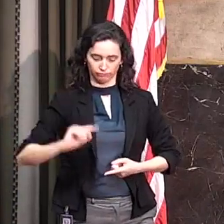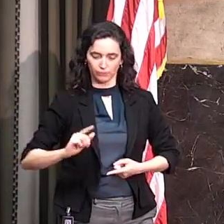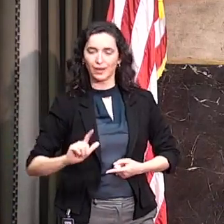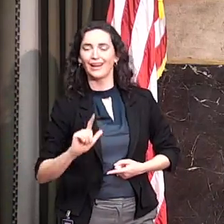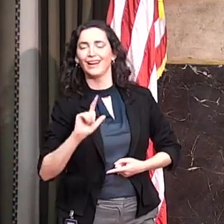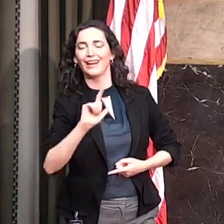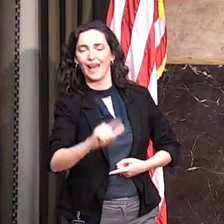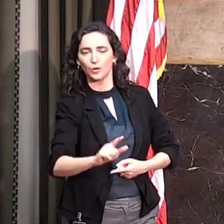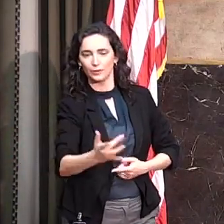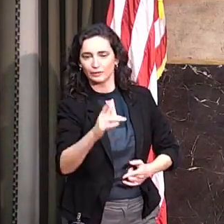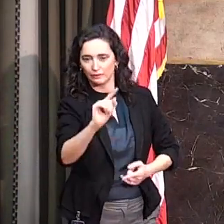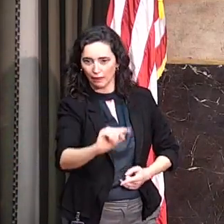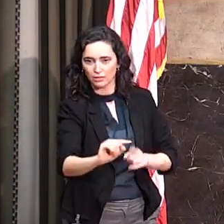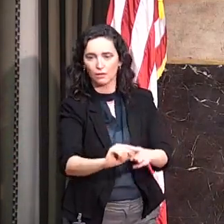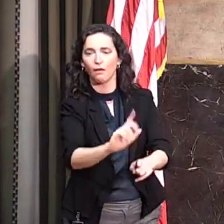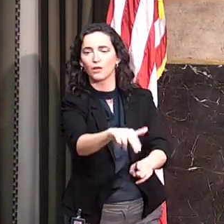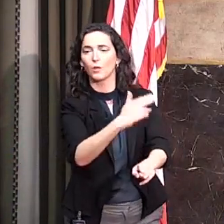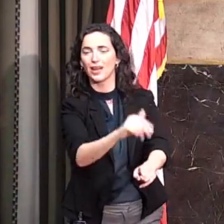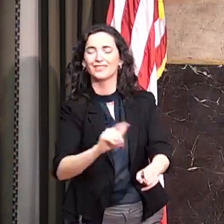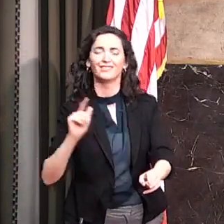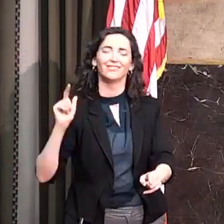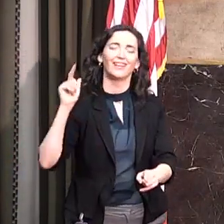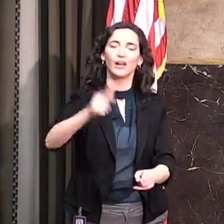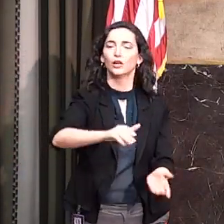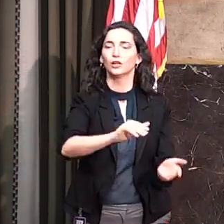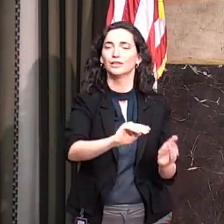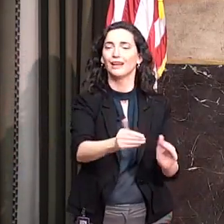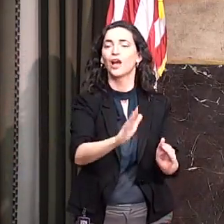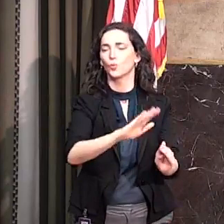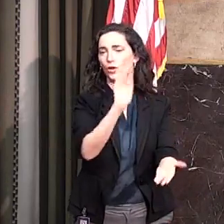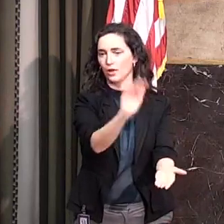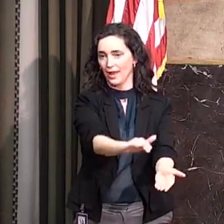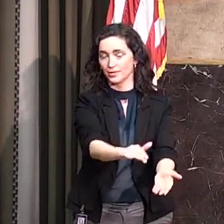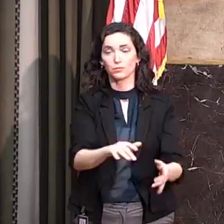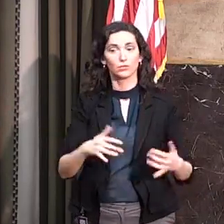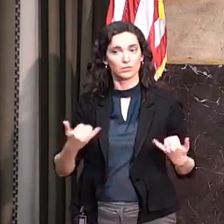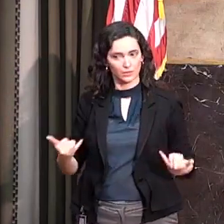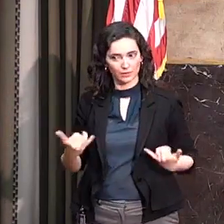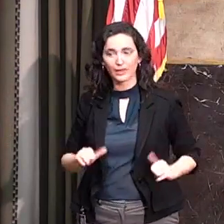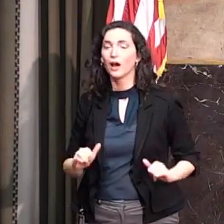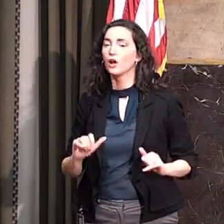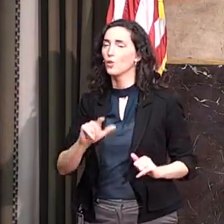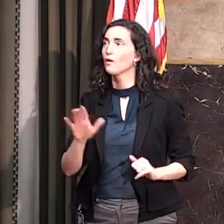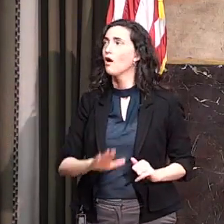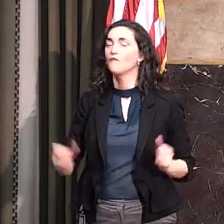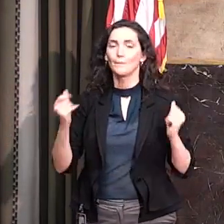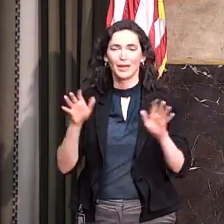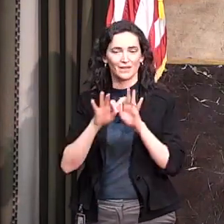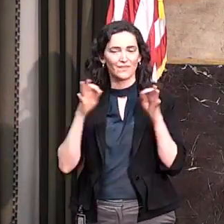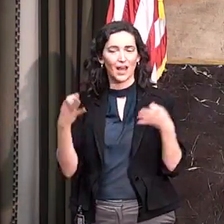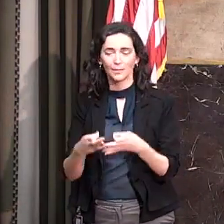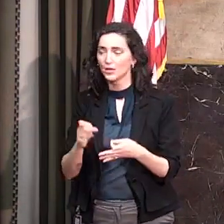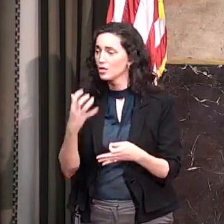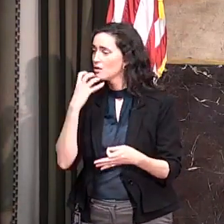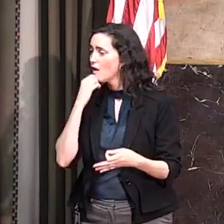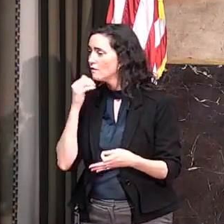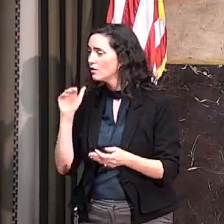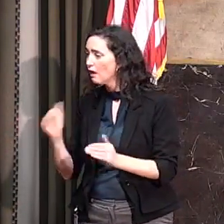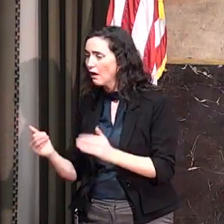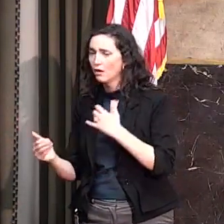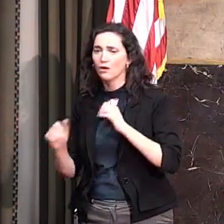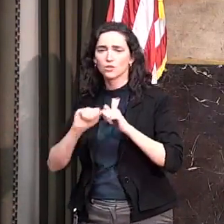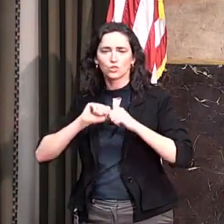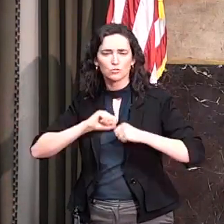And so there are still an awful lot of families across the state of Louisiana who are suffering with the loss of loved ones and who will